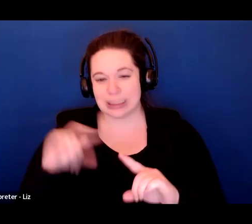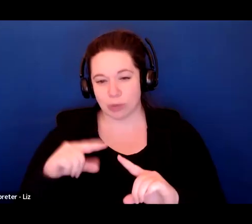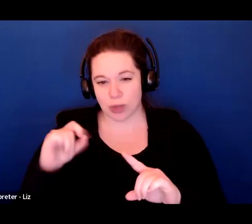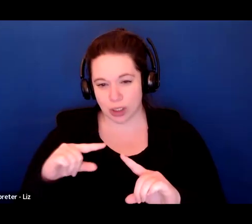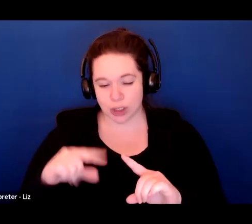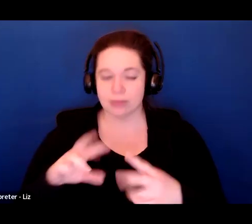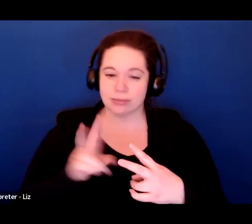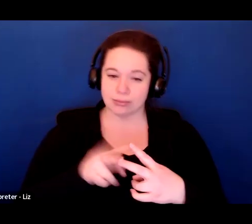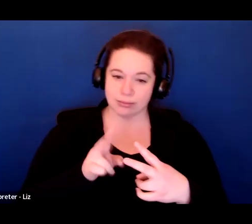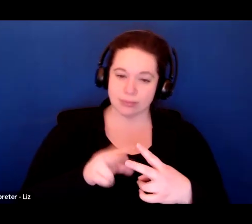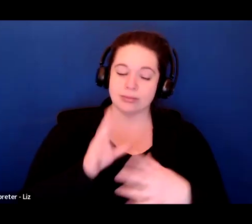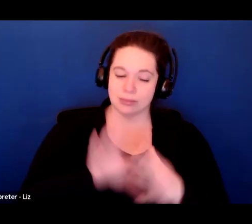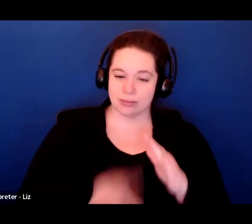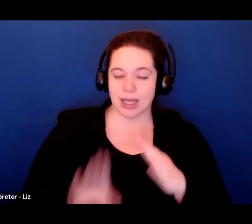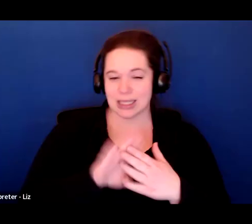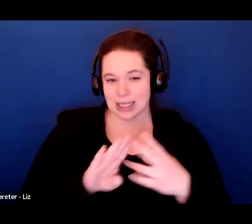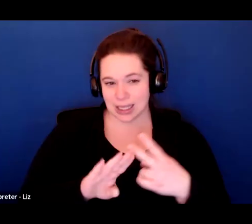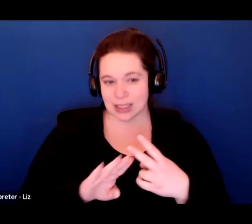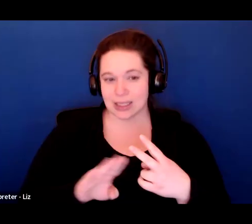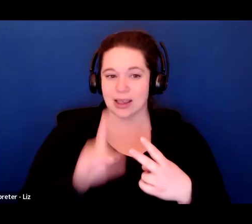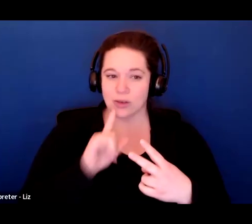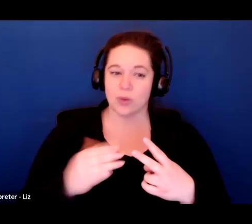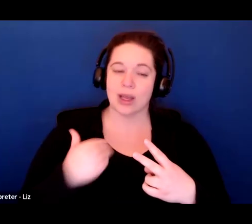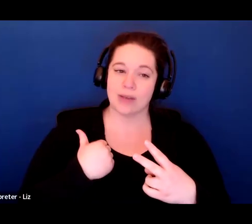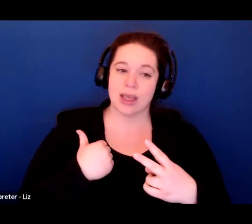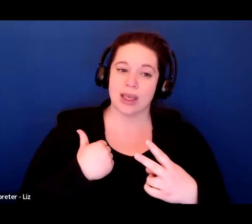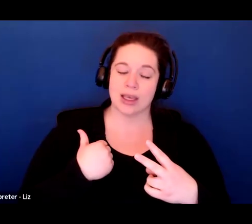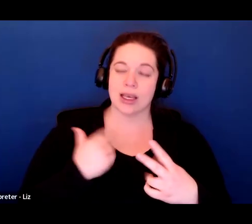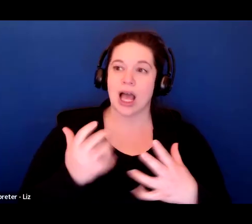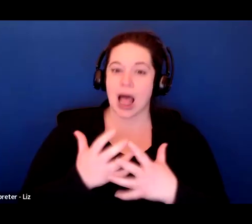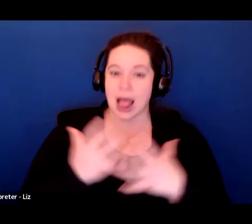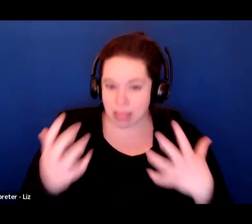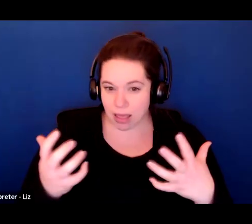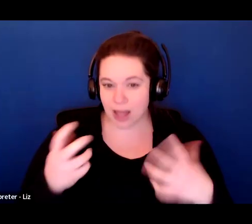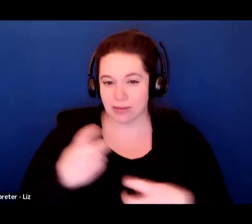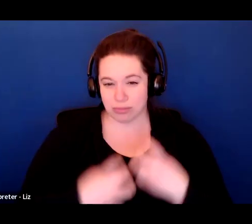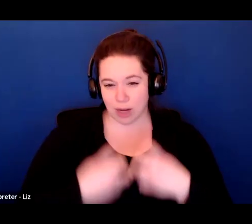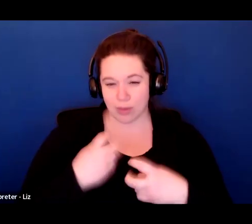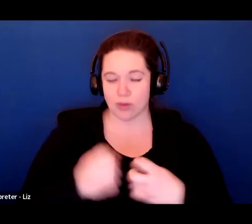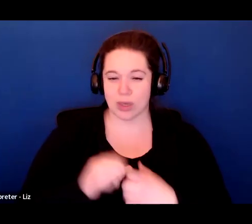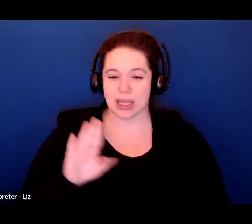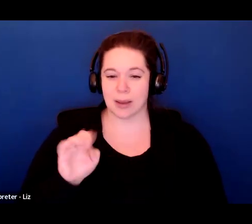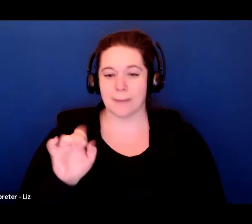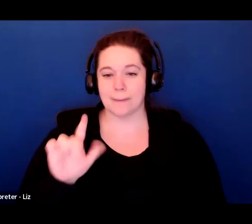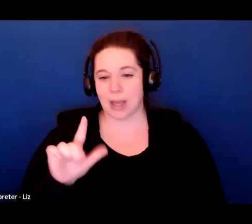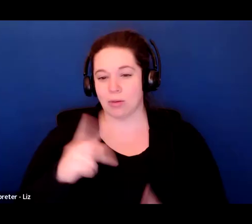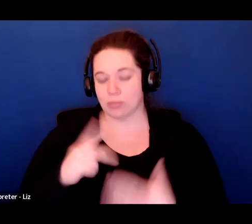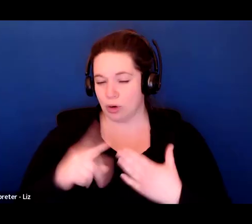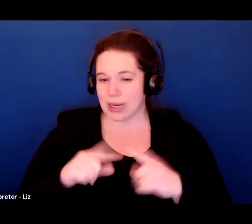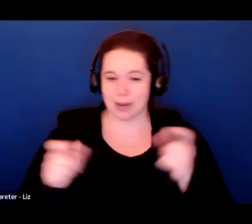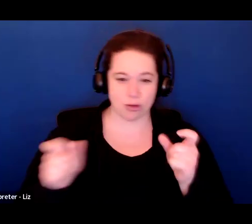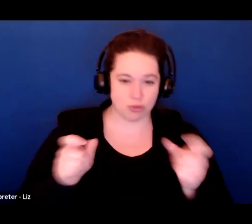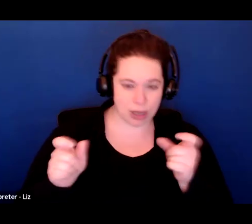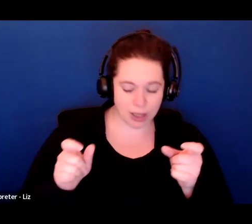those are the basic things. If you're having a lot of problems with your bowel program and can't get it regulated, or for whatever